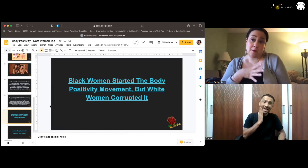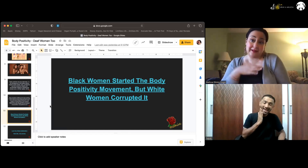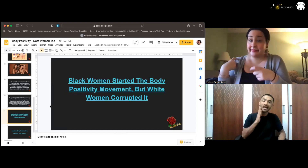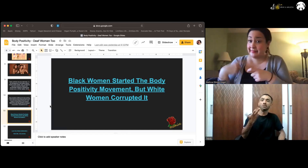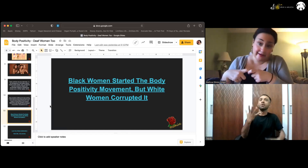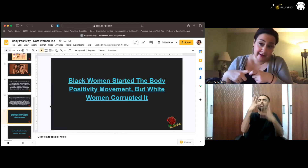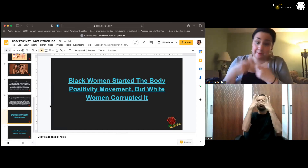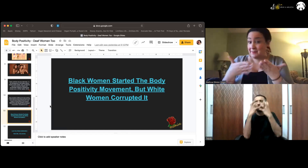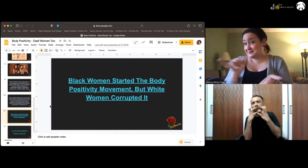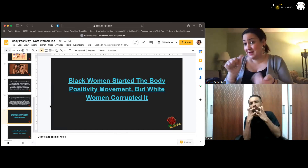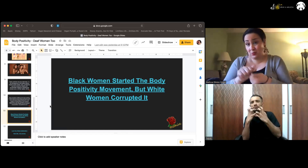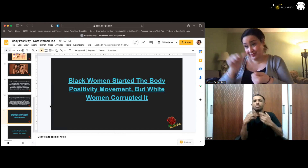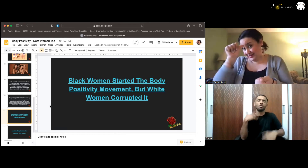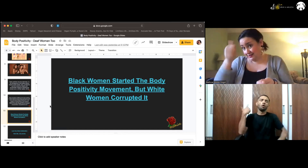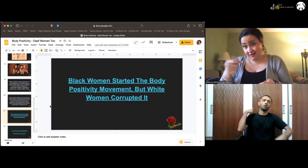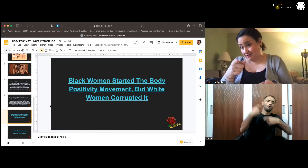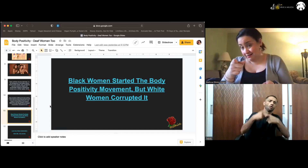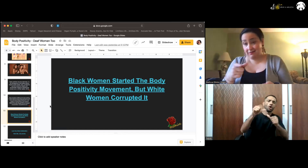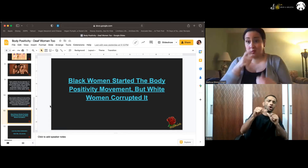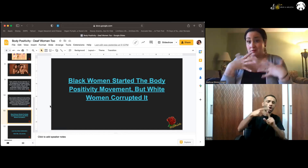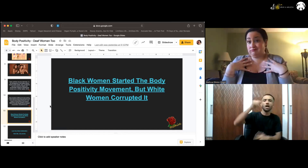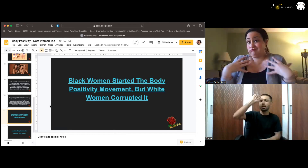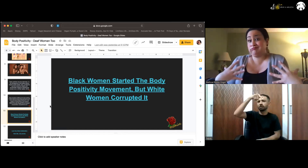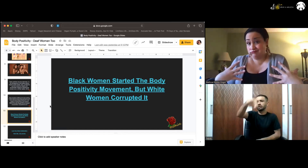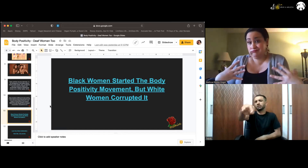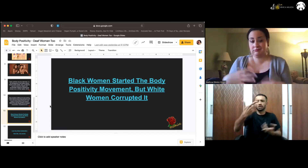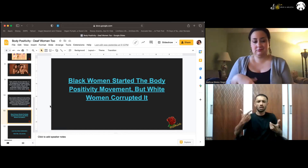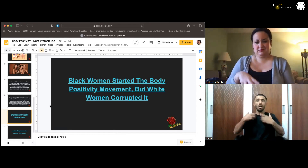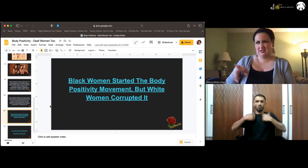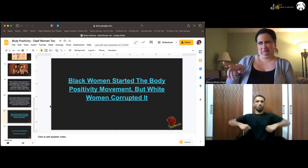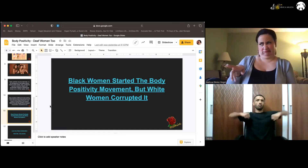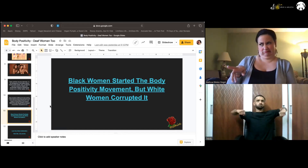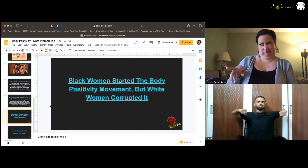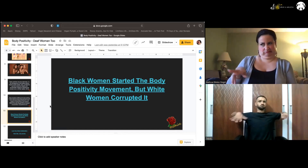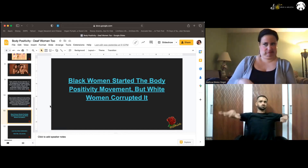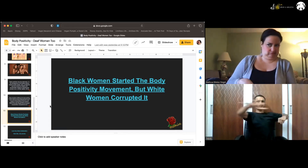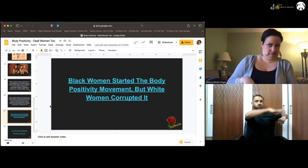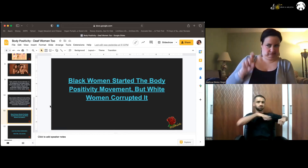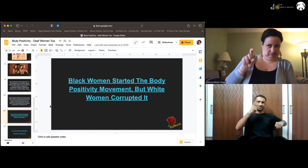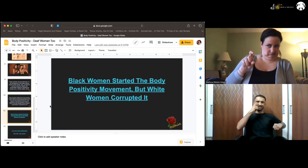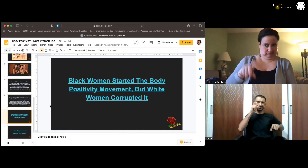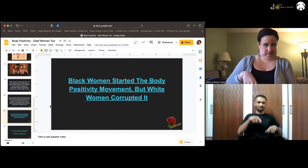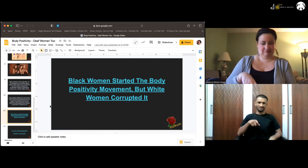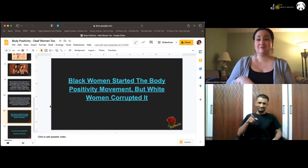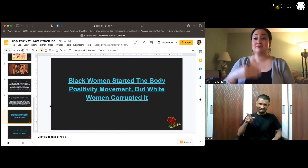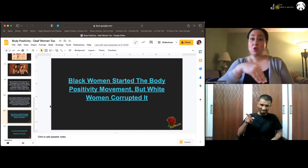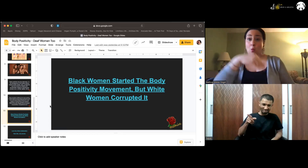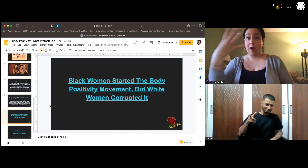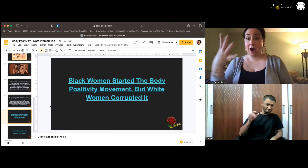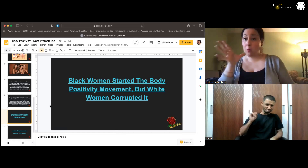skin. Even if we are dark, even if we do have a swaggy skin or something, even if we talk